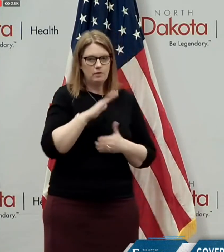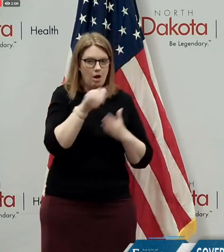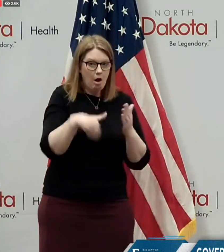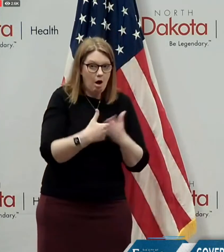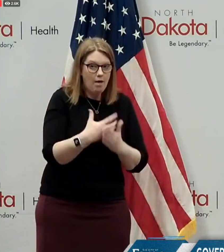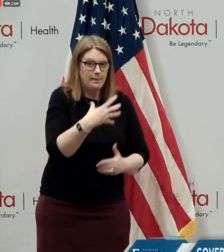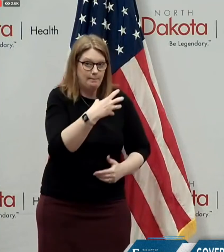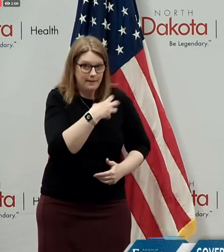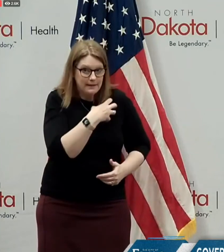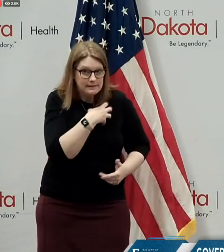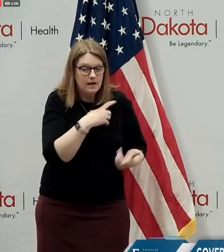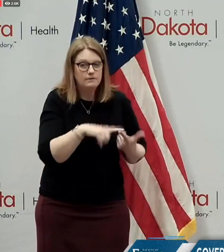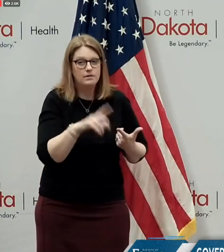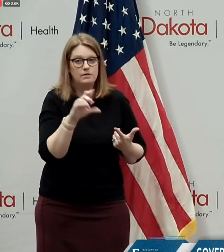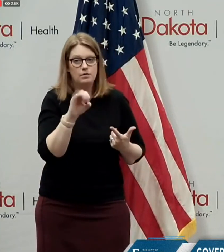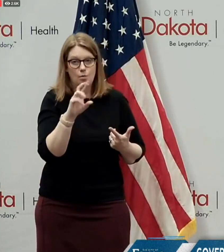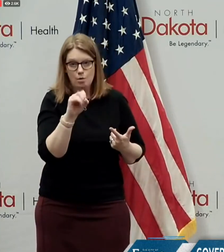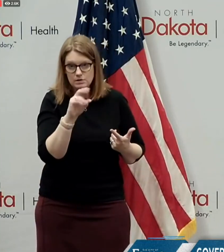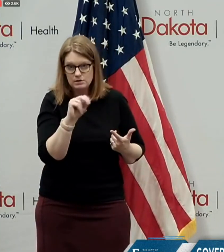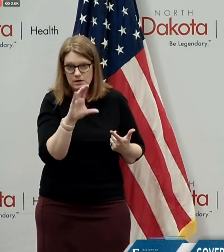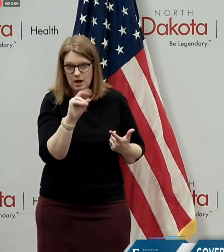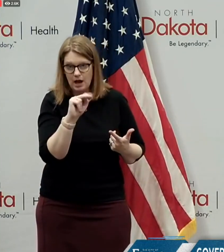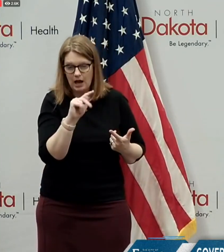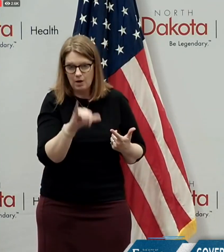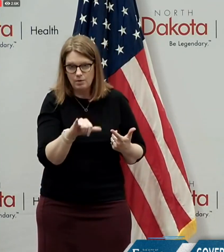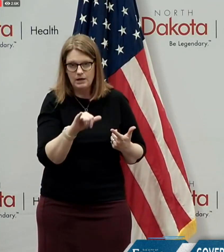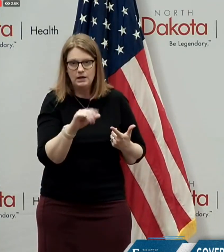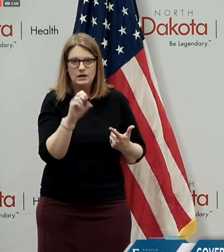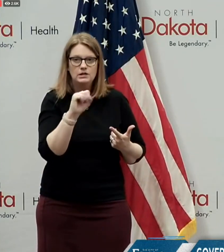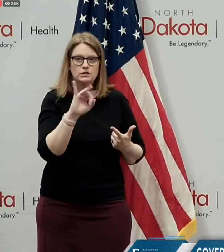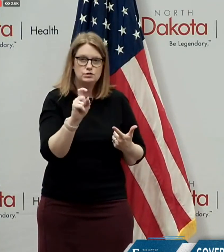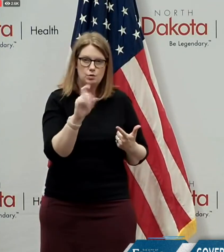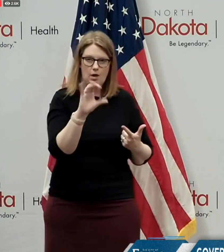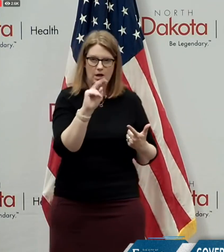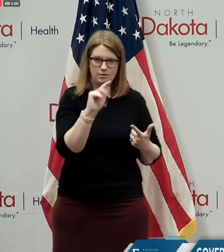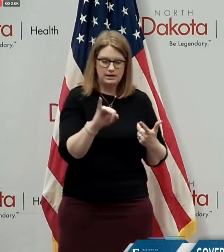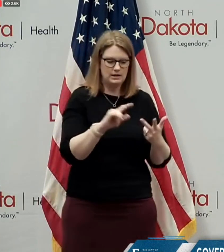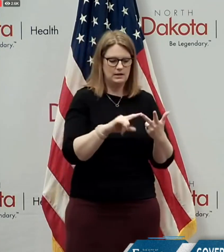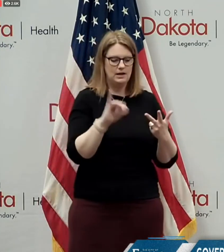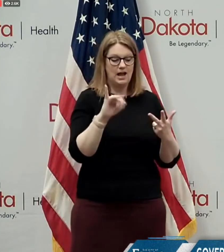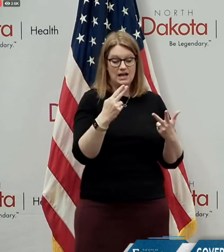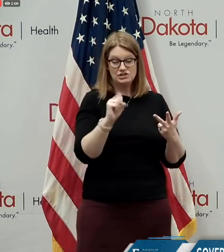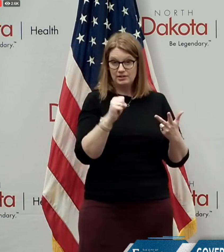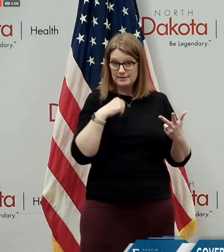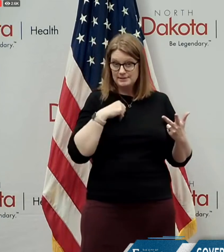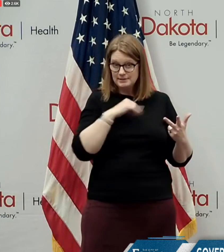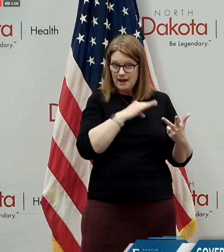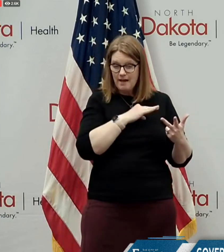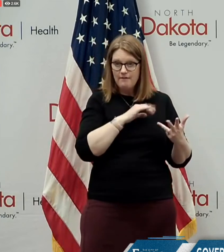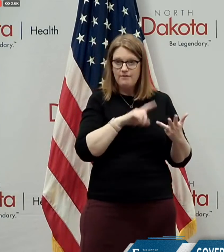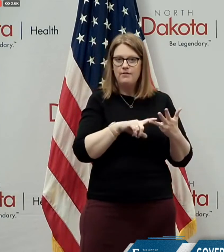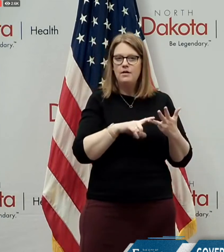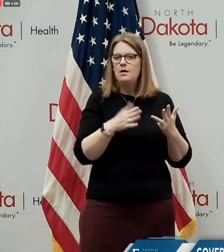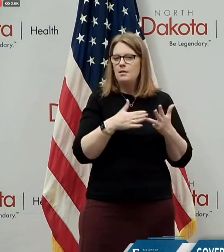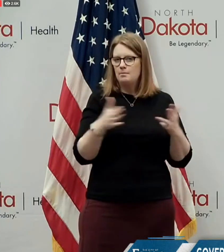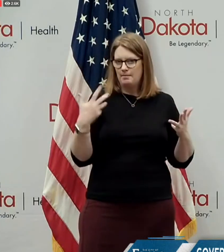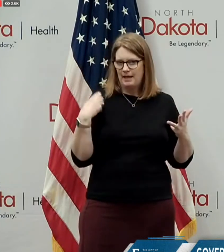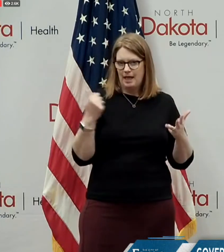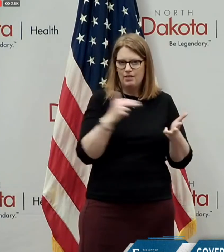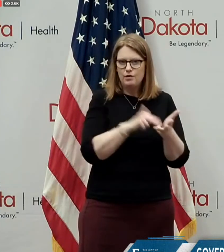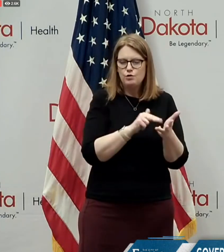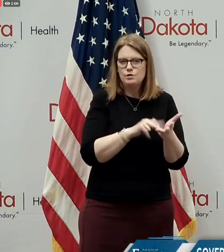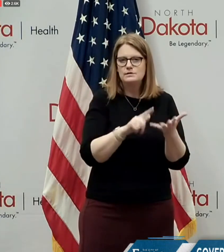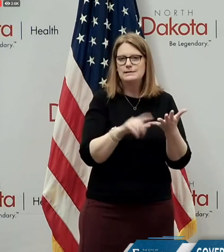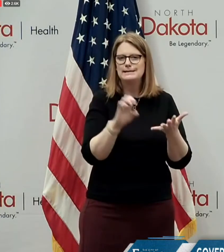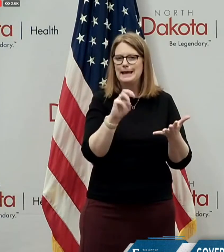police officers, the Corson County, Sioux County, all our IHS staff, public health nurses,